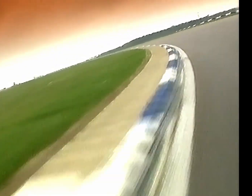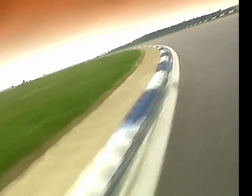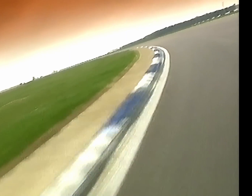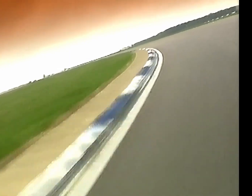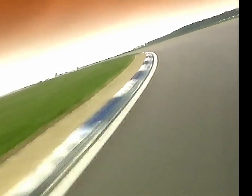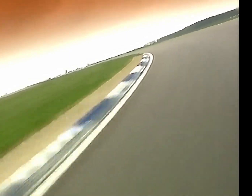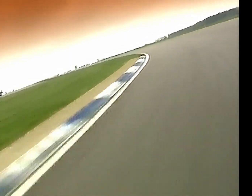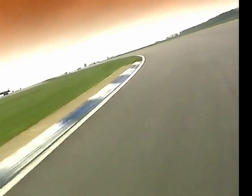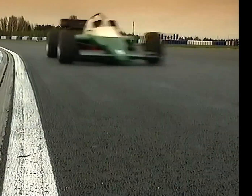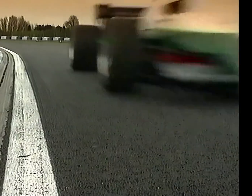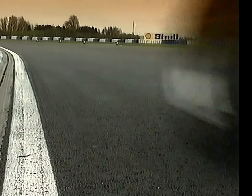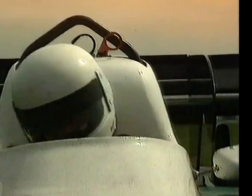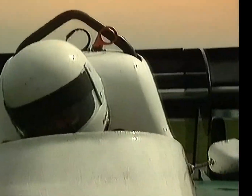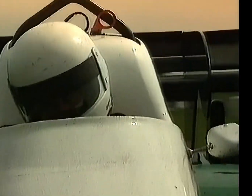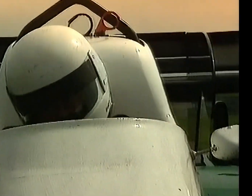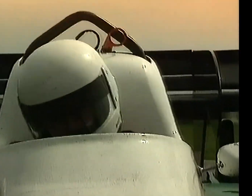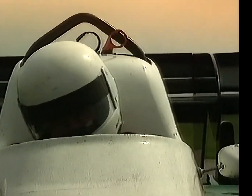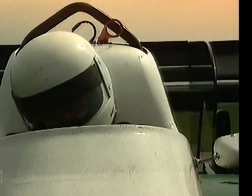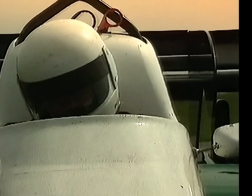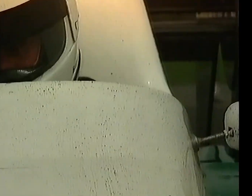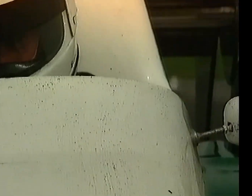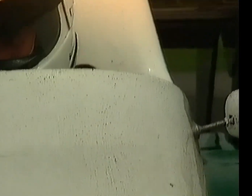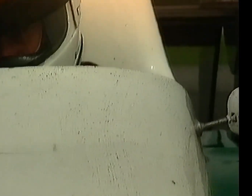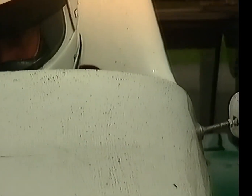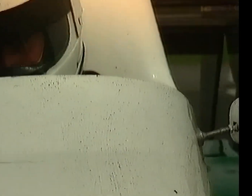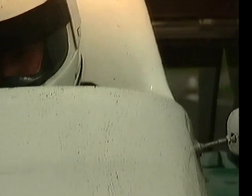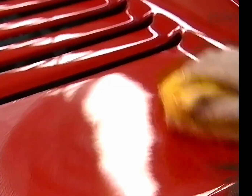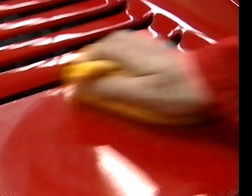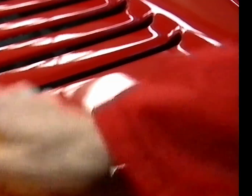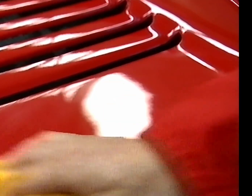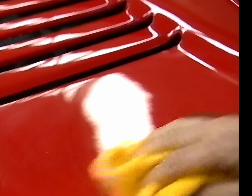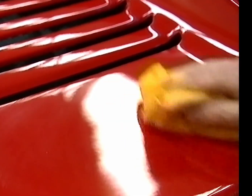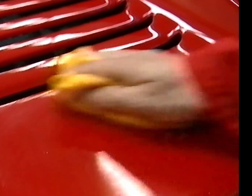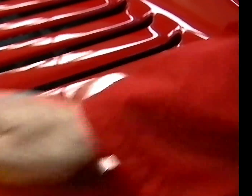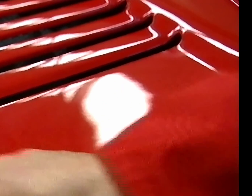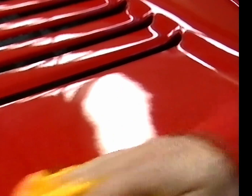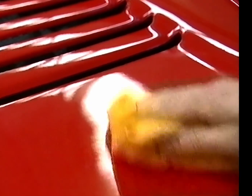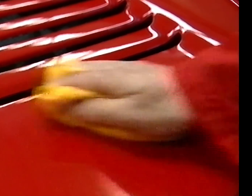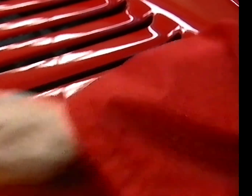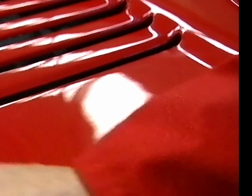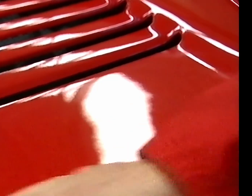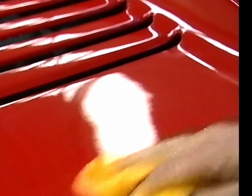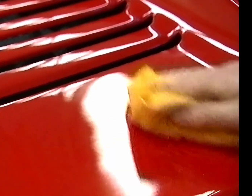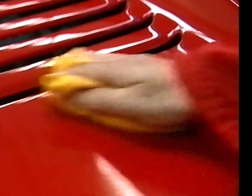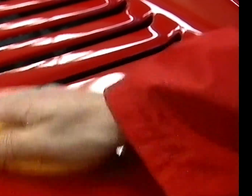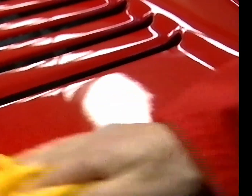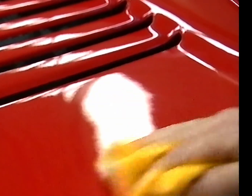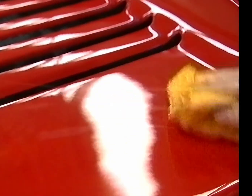When dirt and grime hit a car travelling at speed, they stick. But if the car's been polished with Ericsson's liquid car polish,